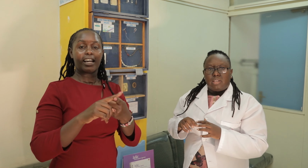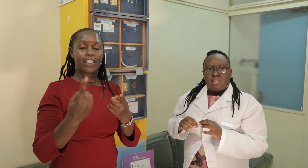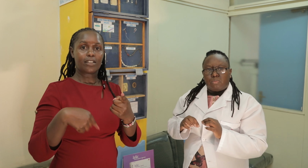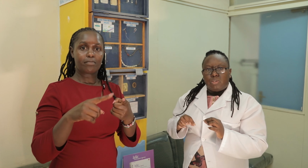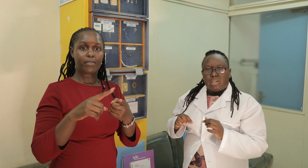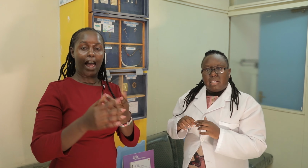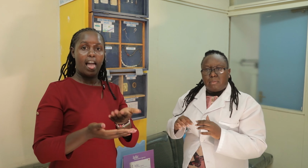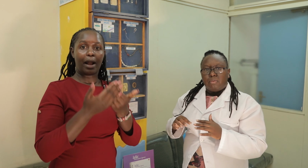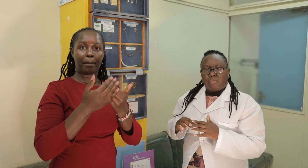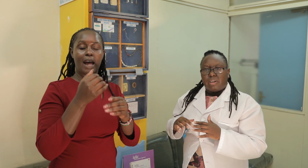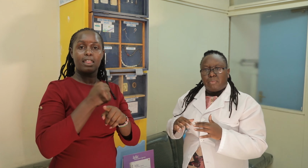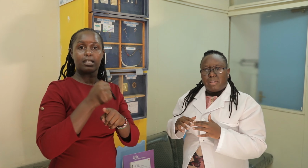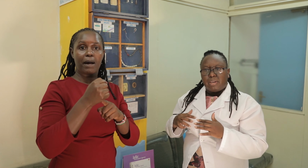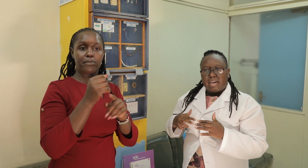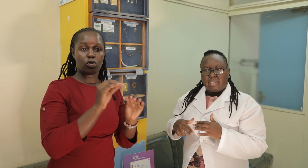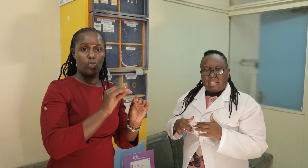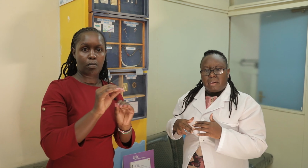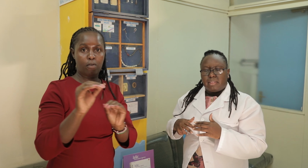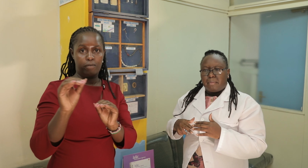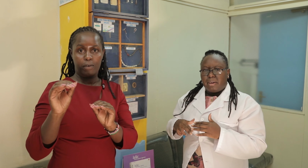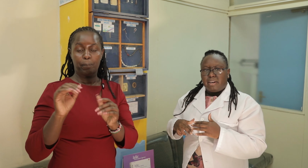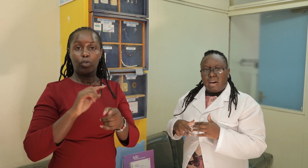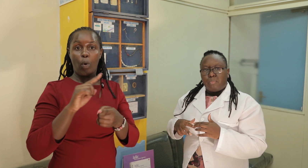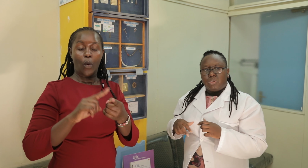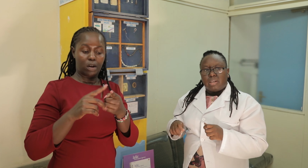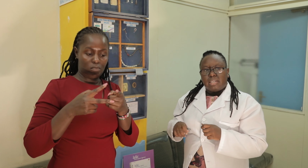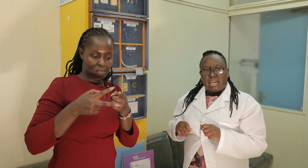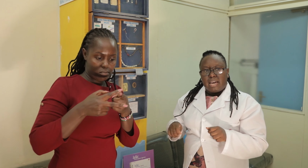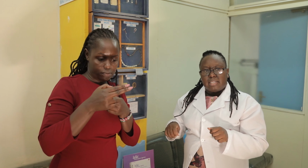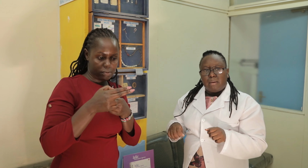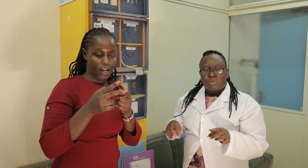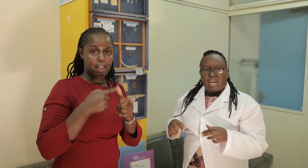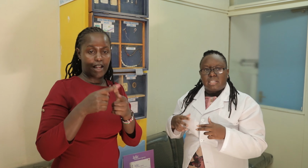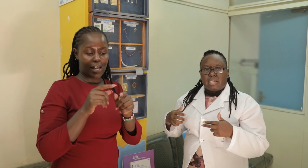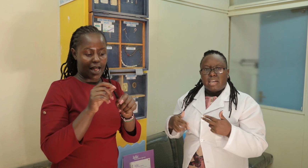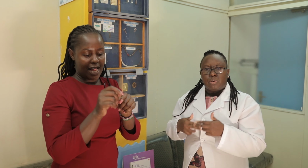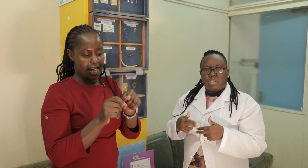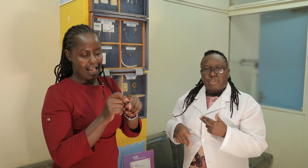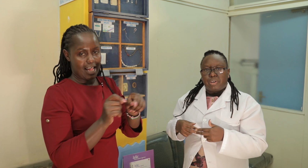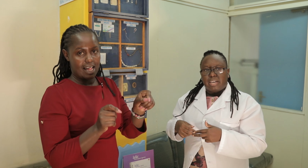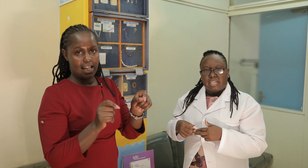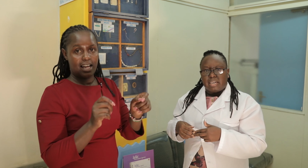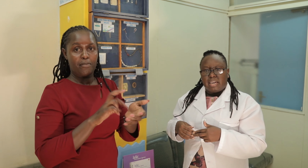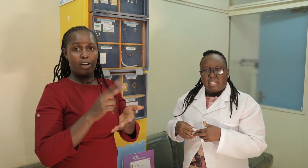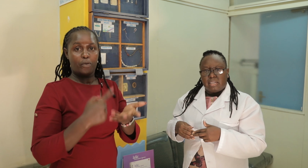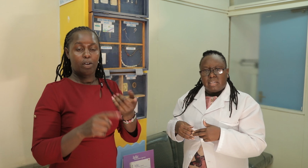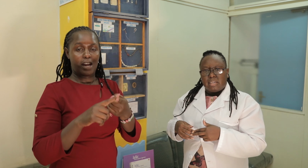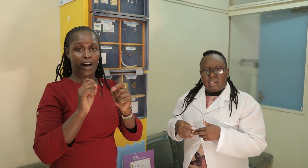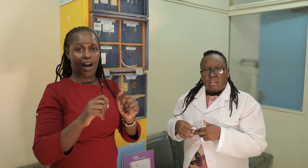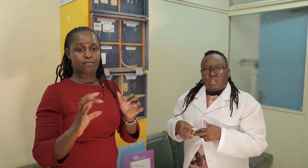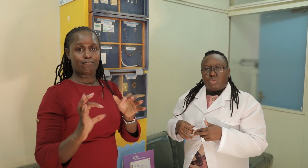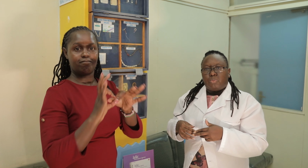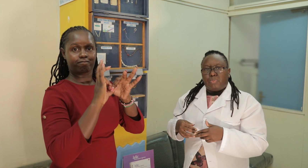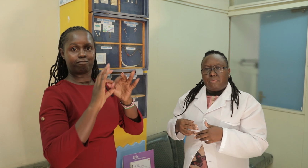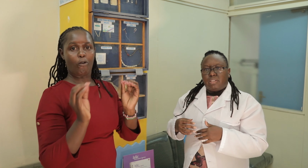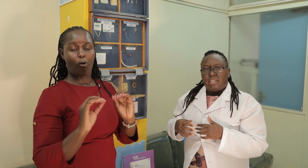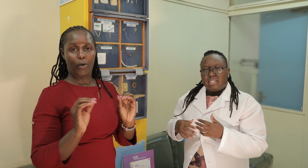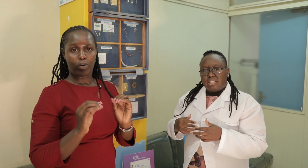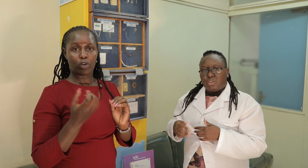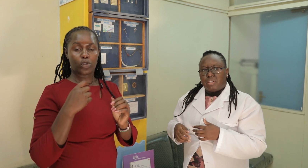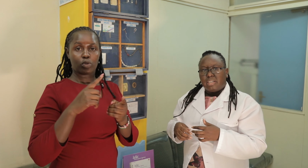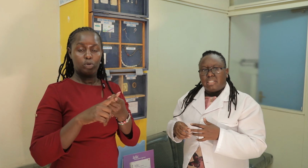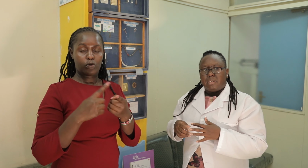So this we usually remove when we cut the area. We usually tie it up so that it cannot reconnect again. So if